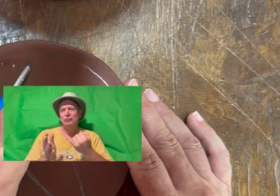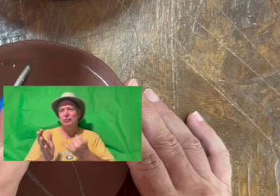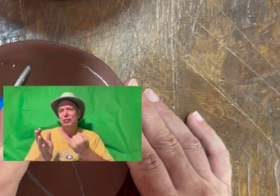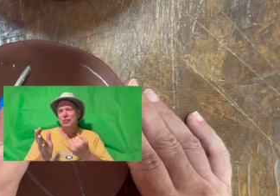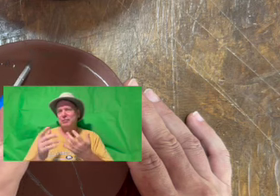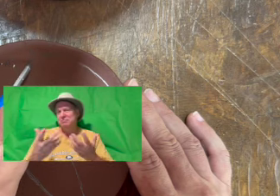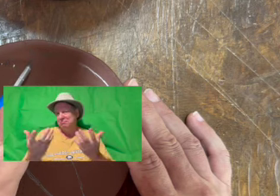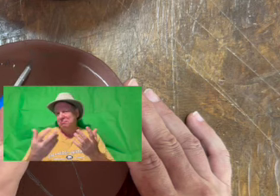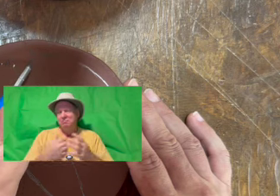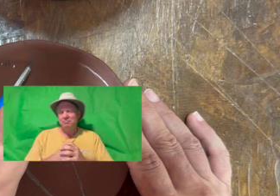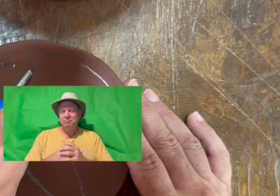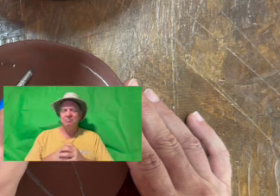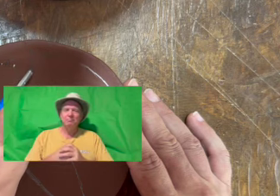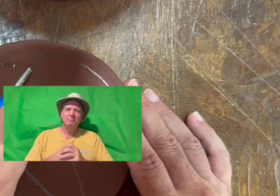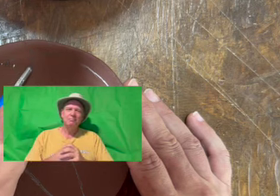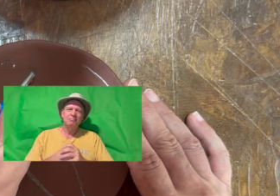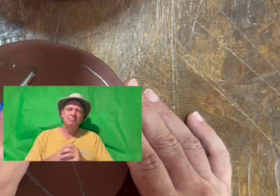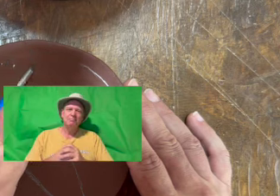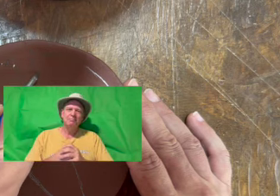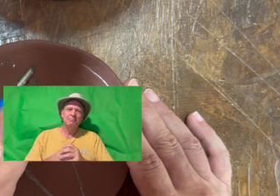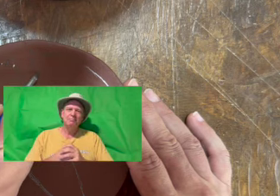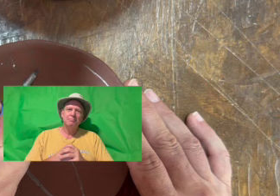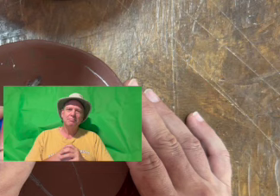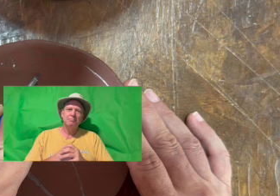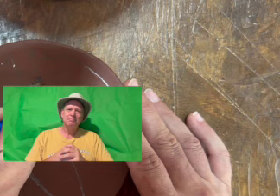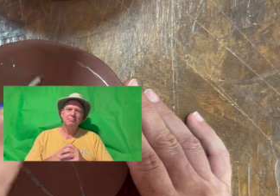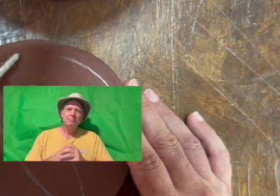because perfection is overrated.